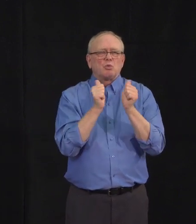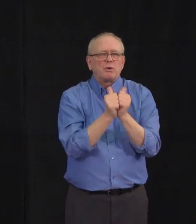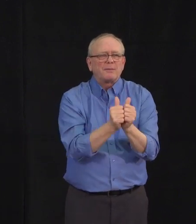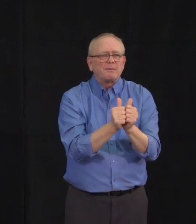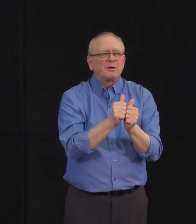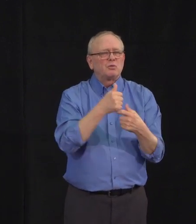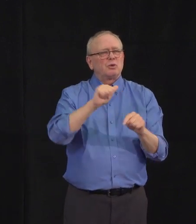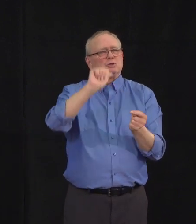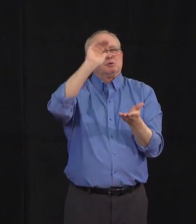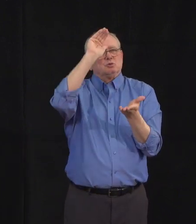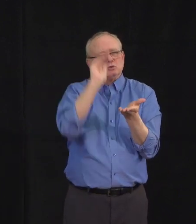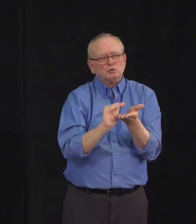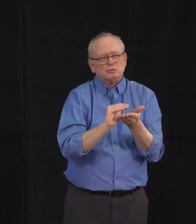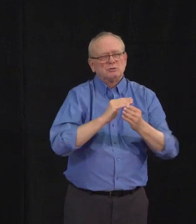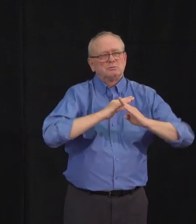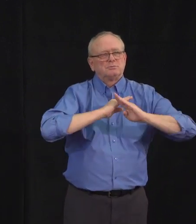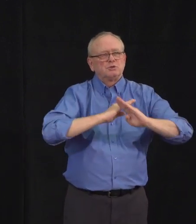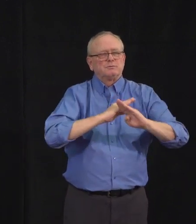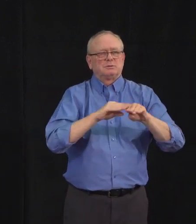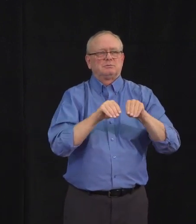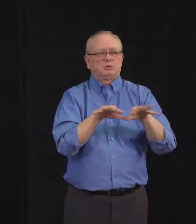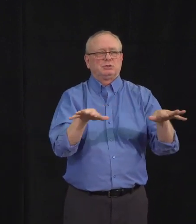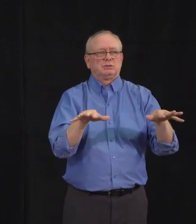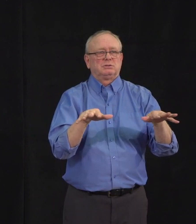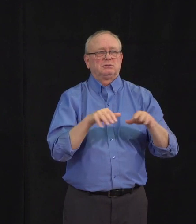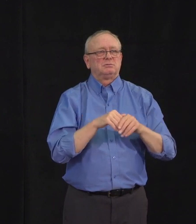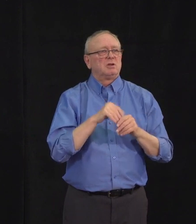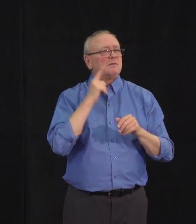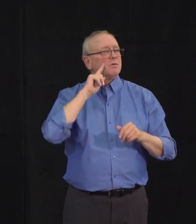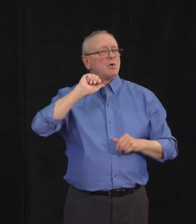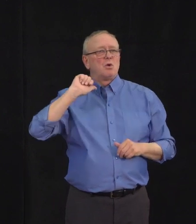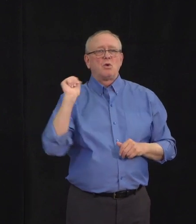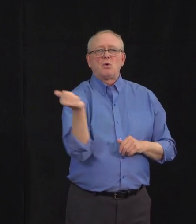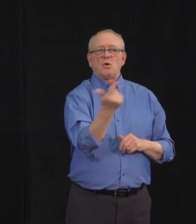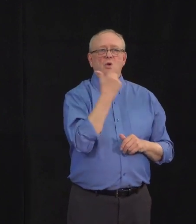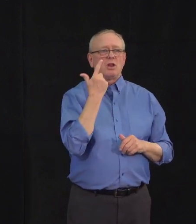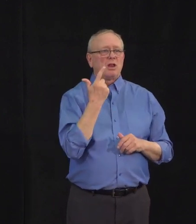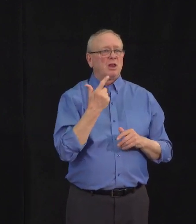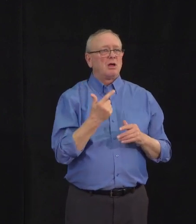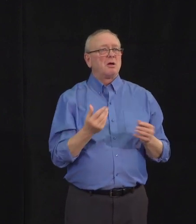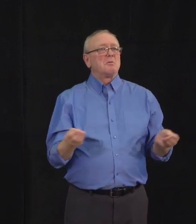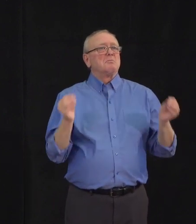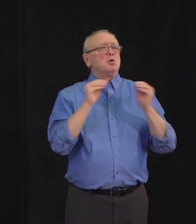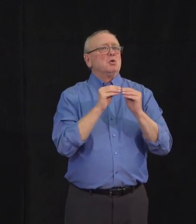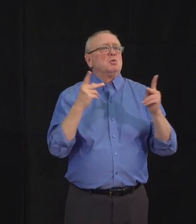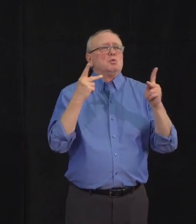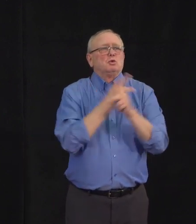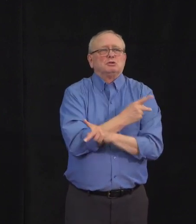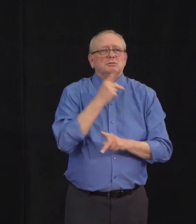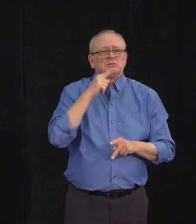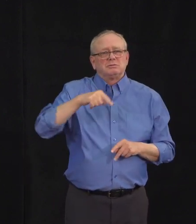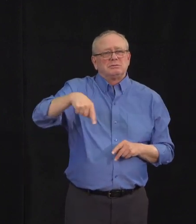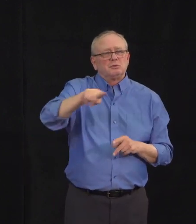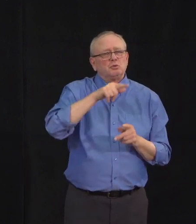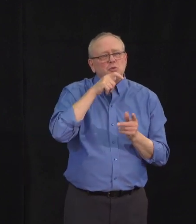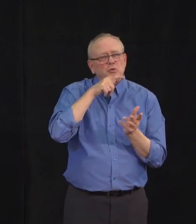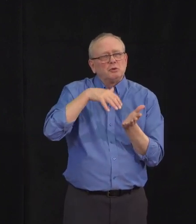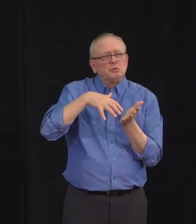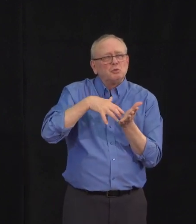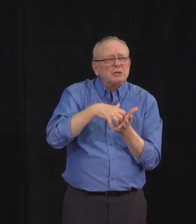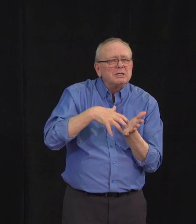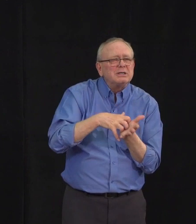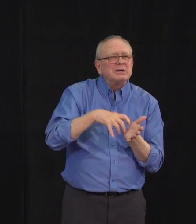but particularly in those that are at the highest risk. I want to end today by taking a moment to address the Albertans evacuating from